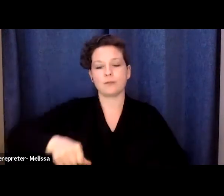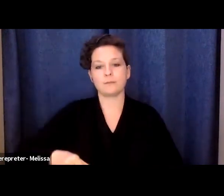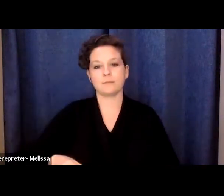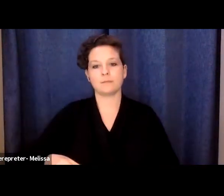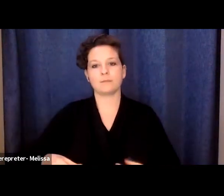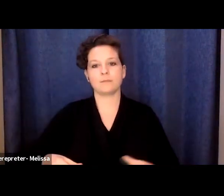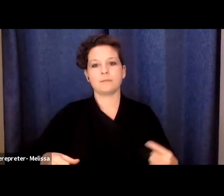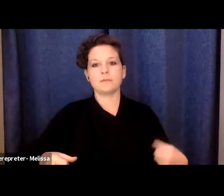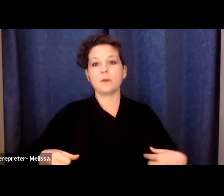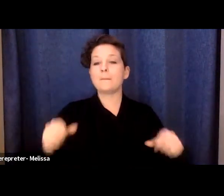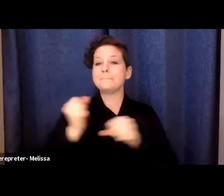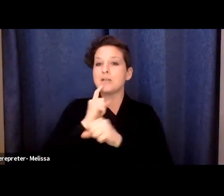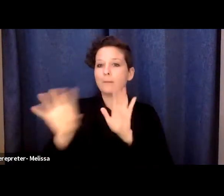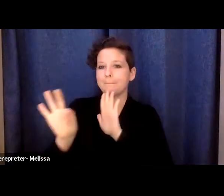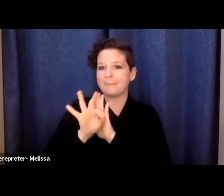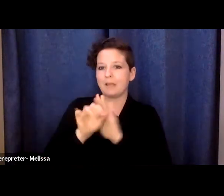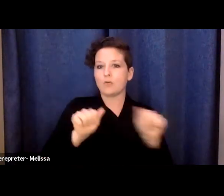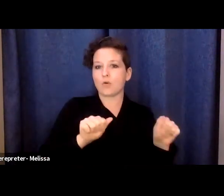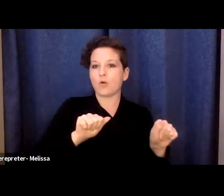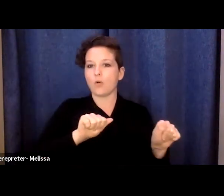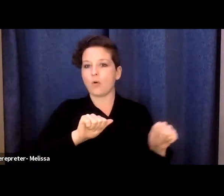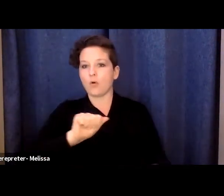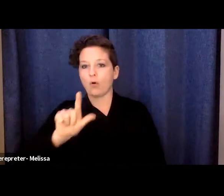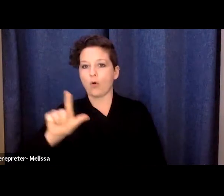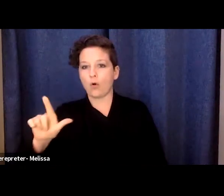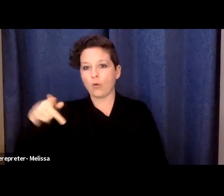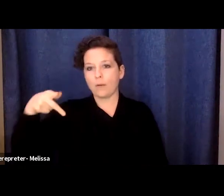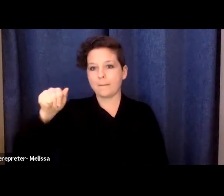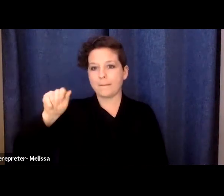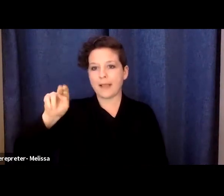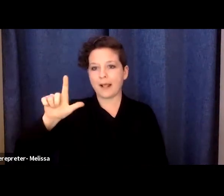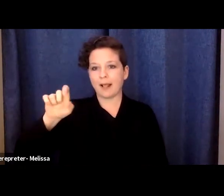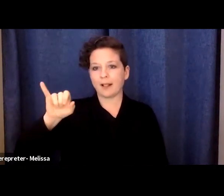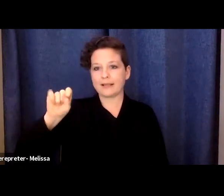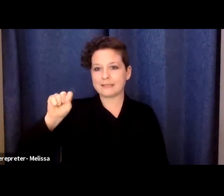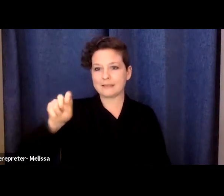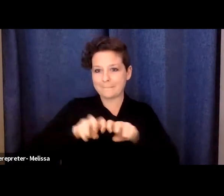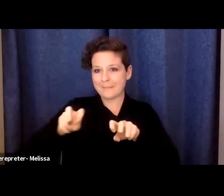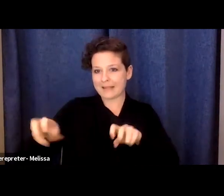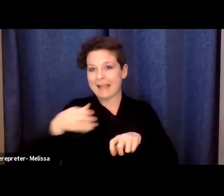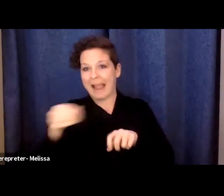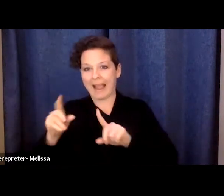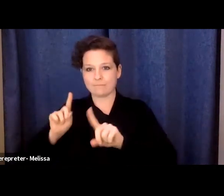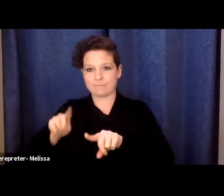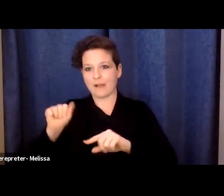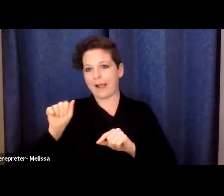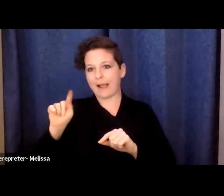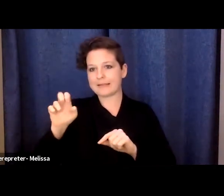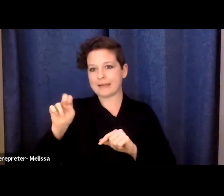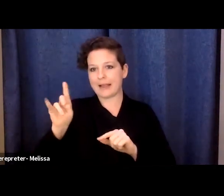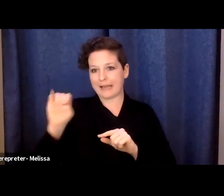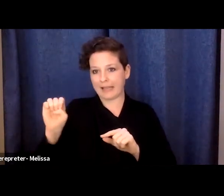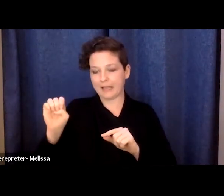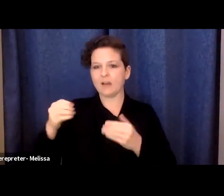all panelists and attendees, that way you can interact with the group. And at various points in the tour, Meridith Green will invite you to